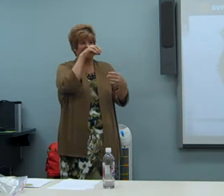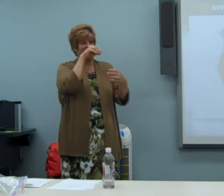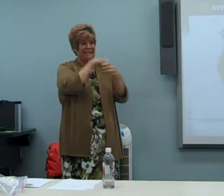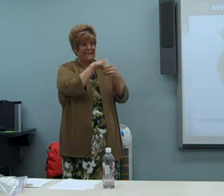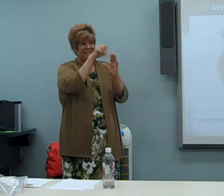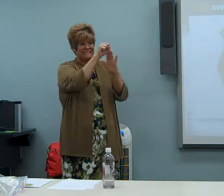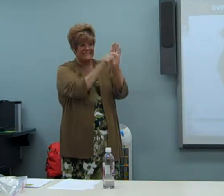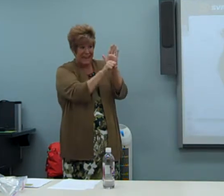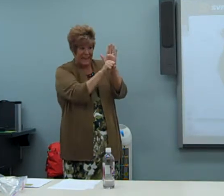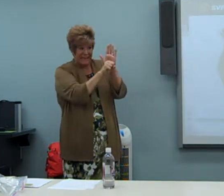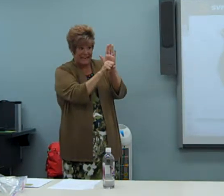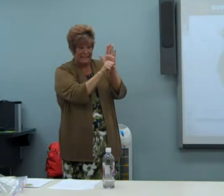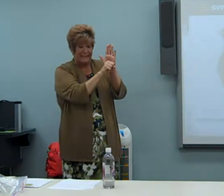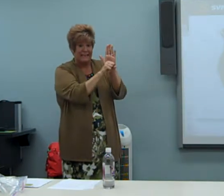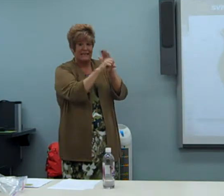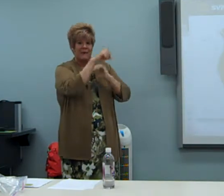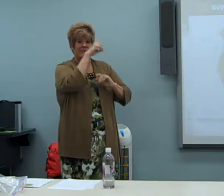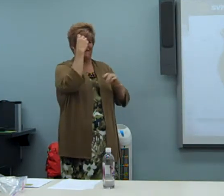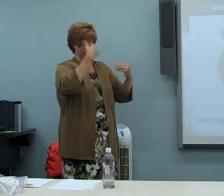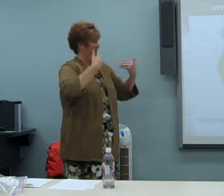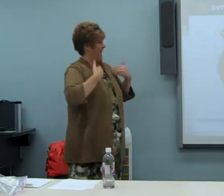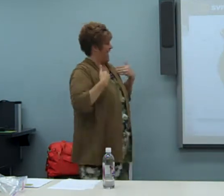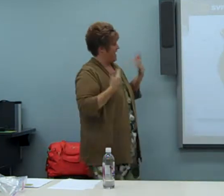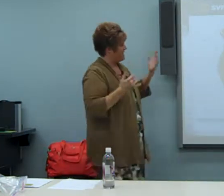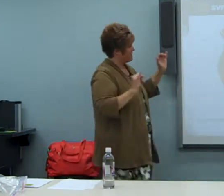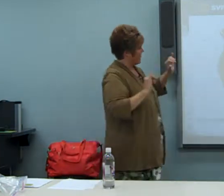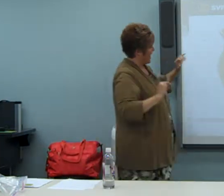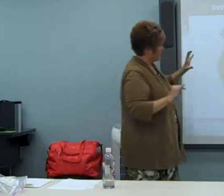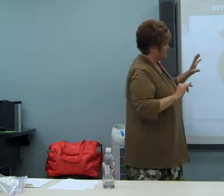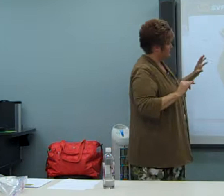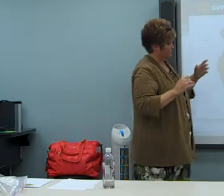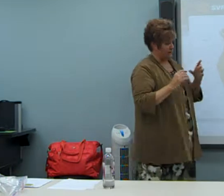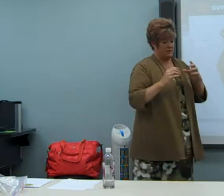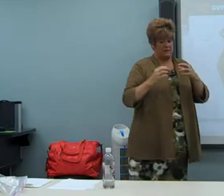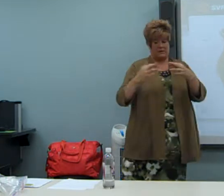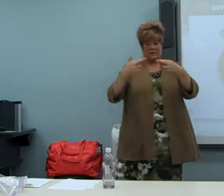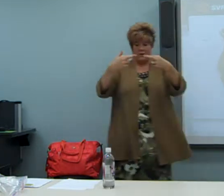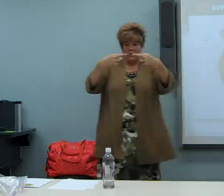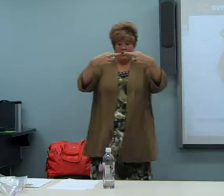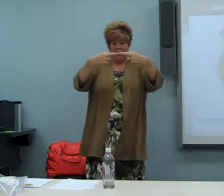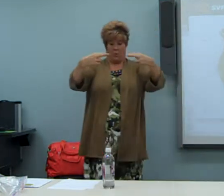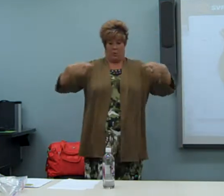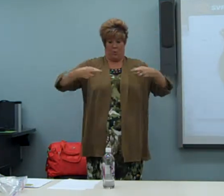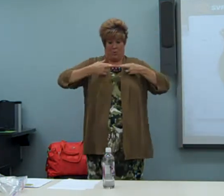I think it depends on how many centers are located in the states and the regions.